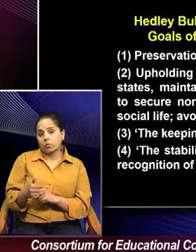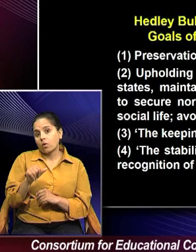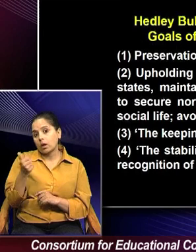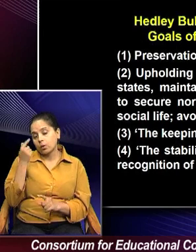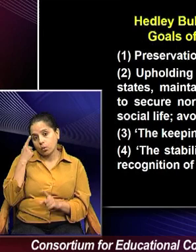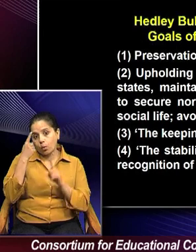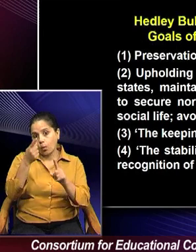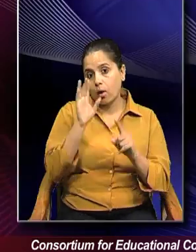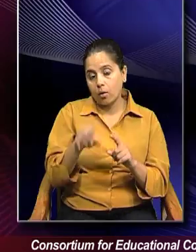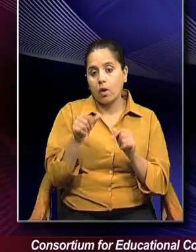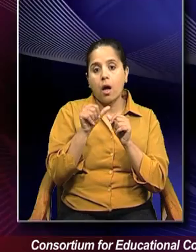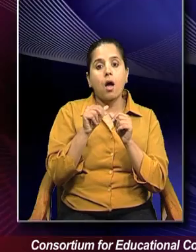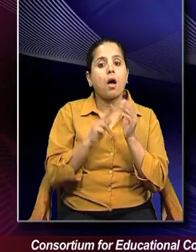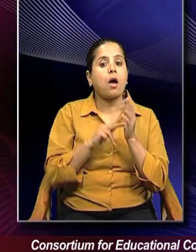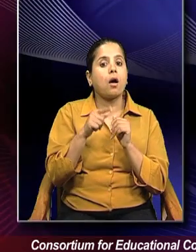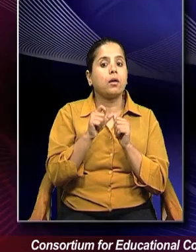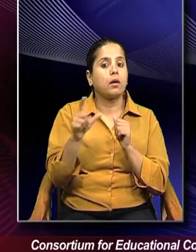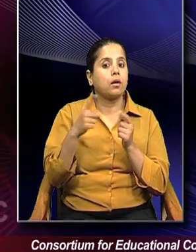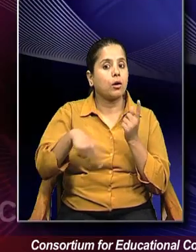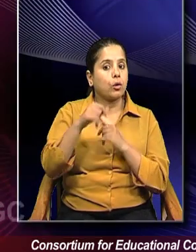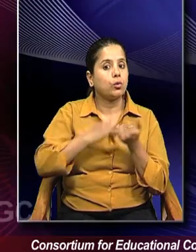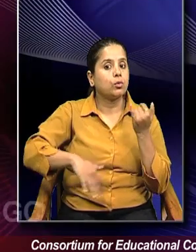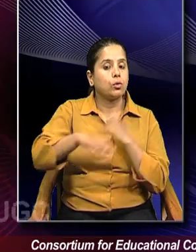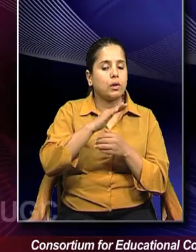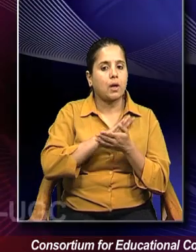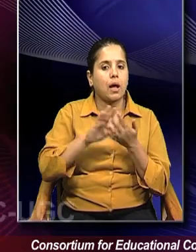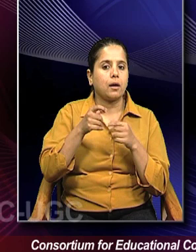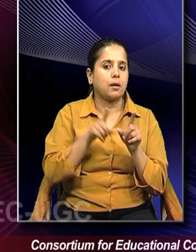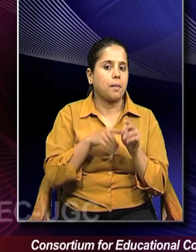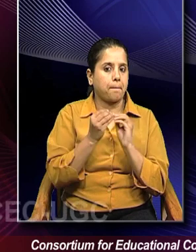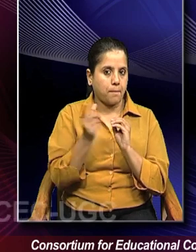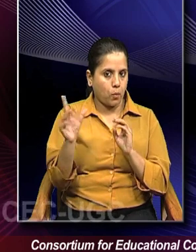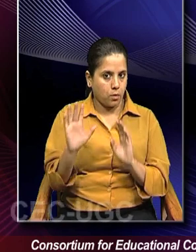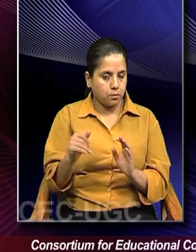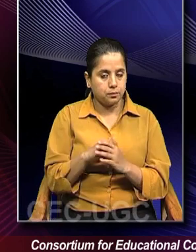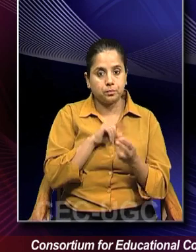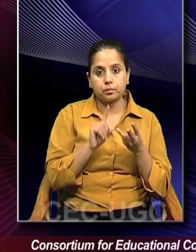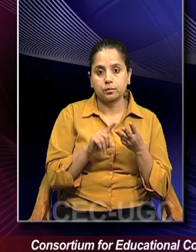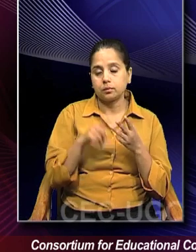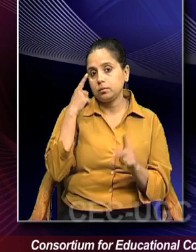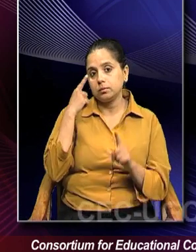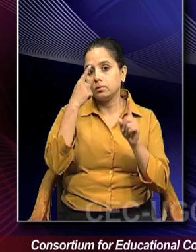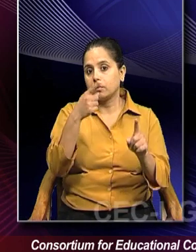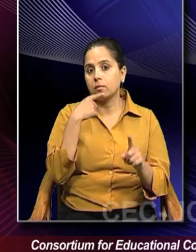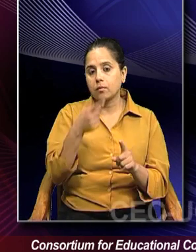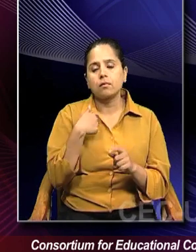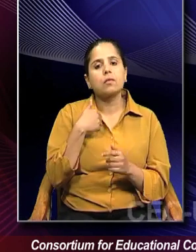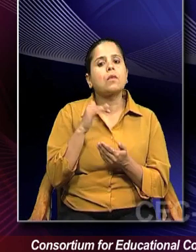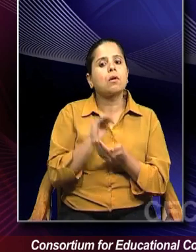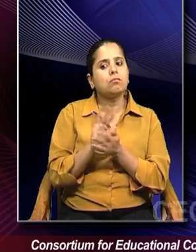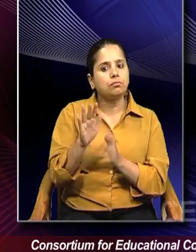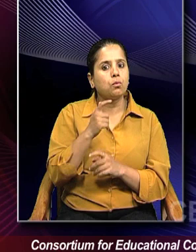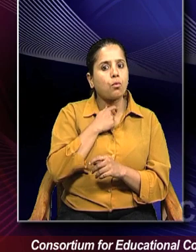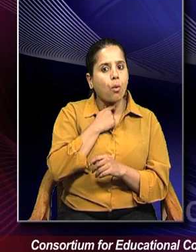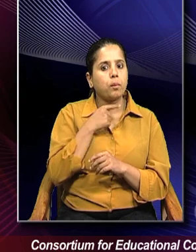goal of anarchical society according to Hedley Bull. The third goal is keeping of